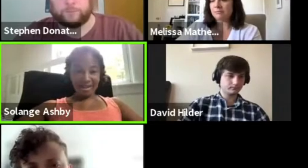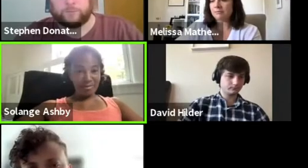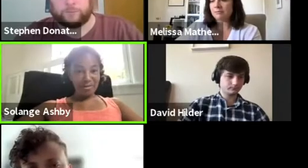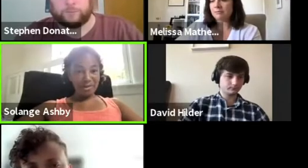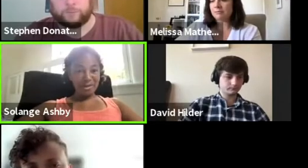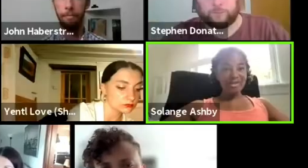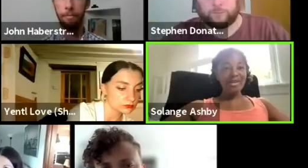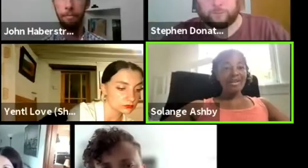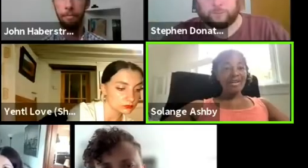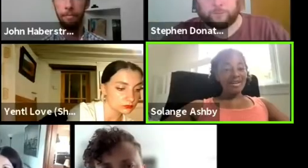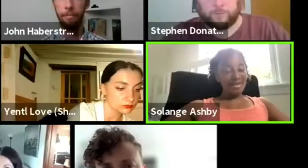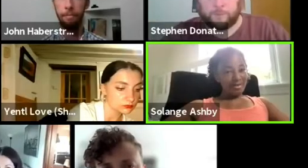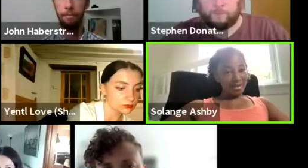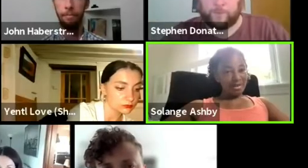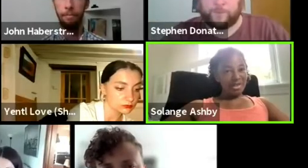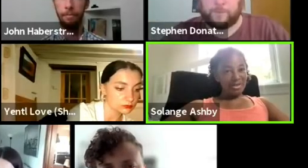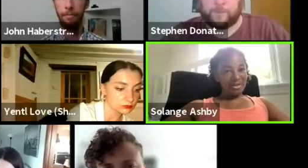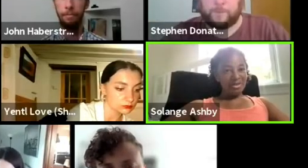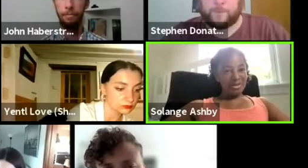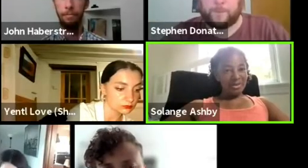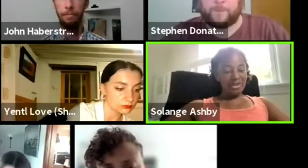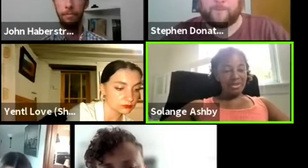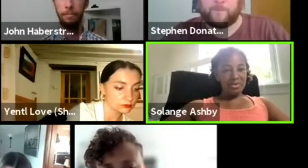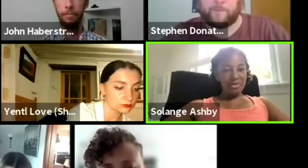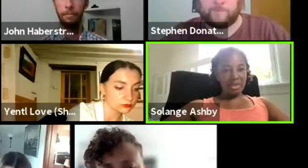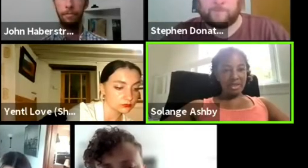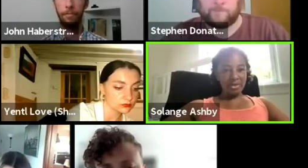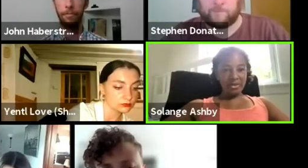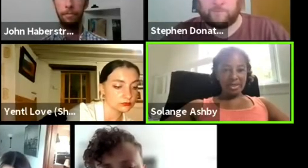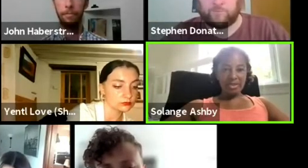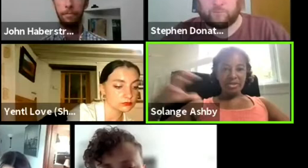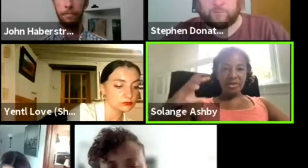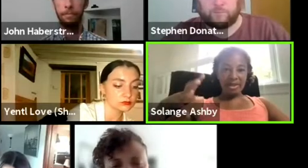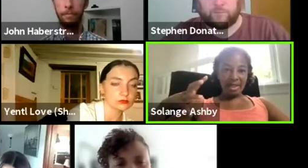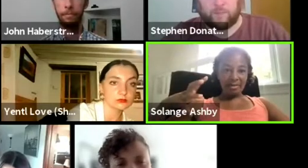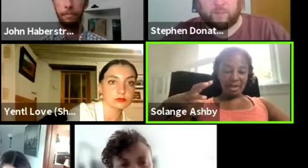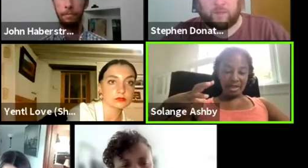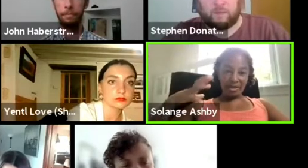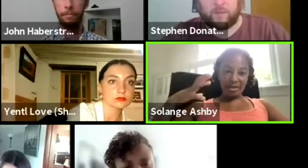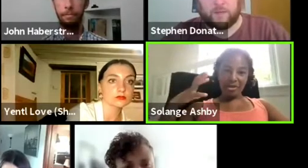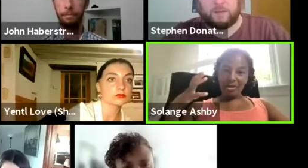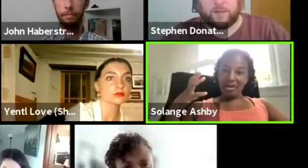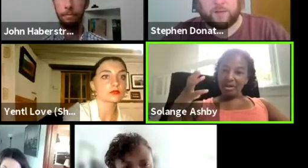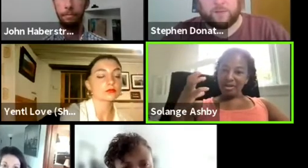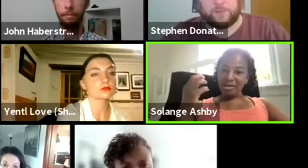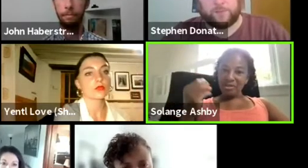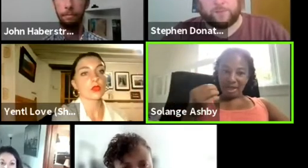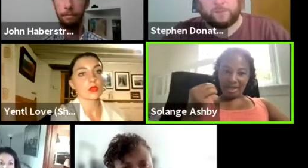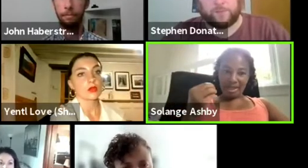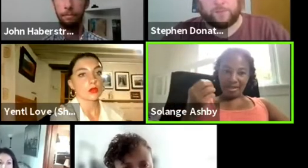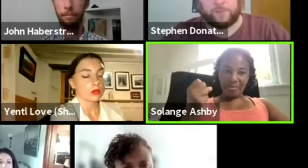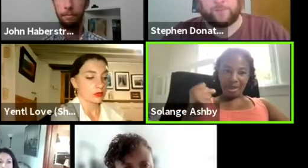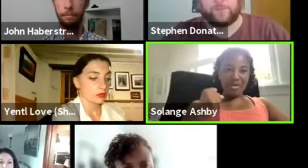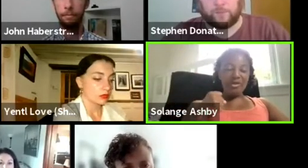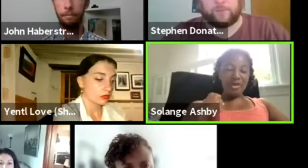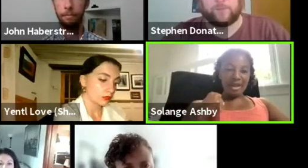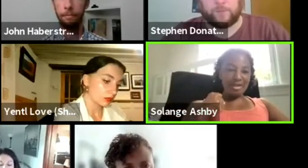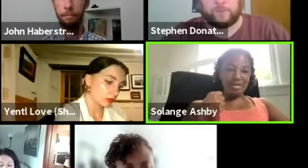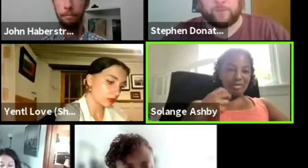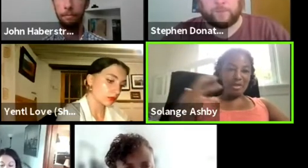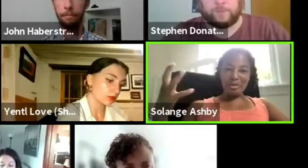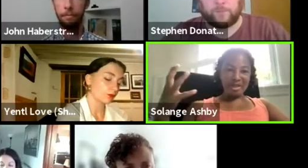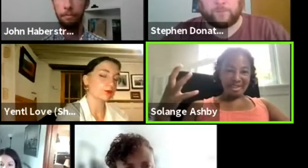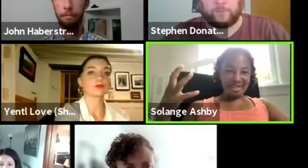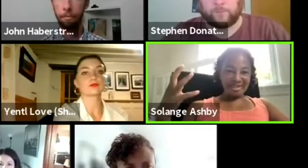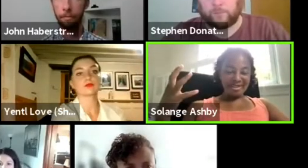a handful of elementary school teachers reach out to us to try to get better training, a better